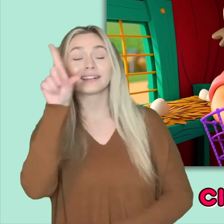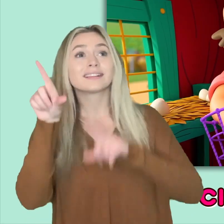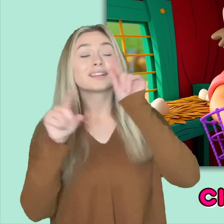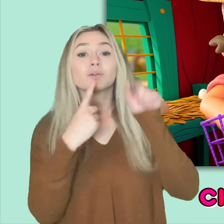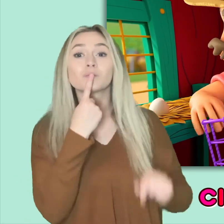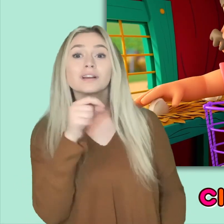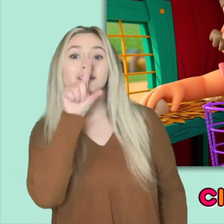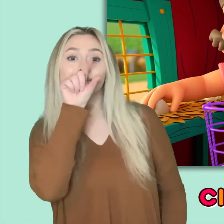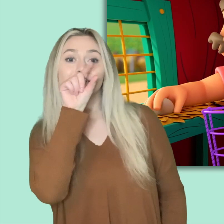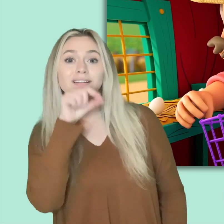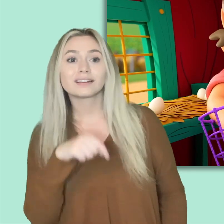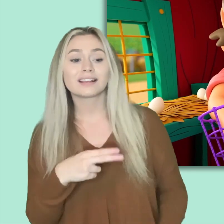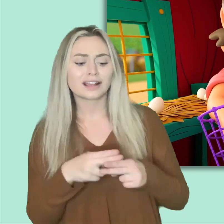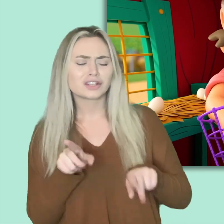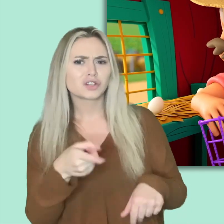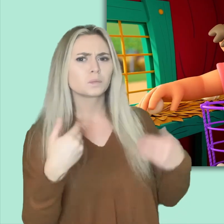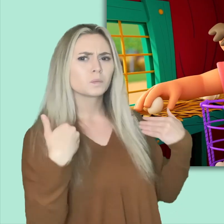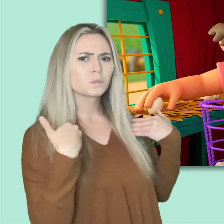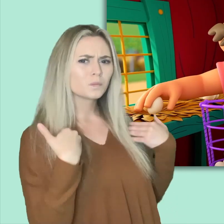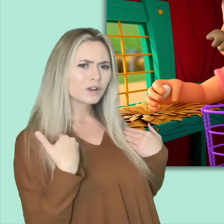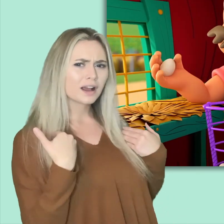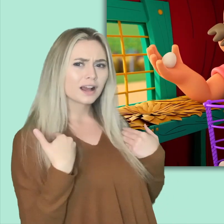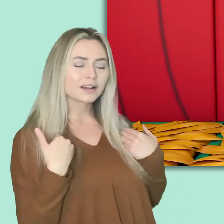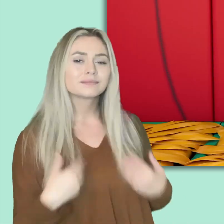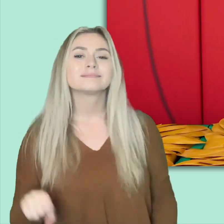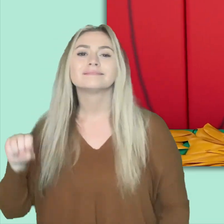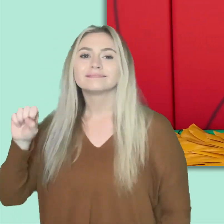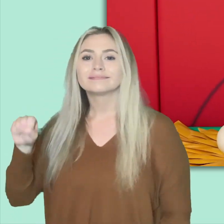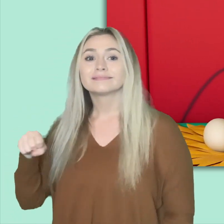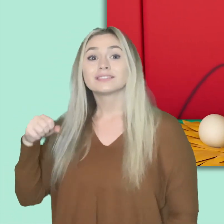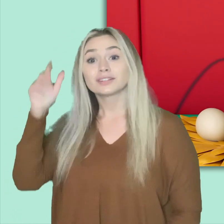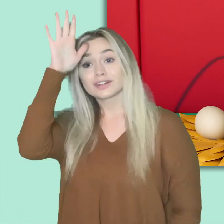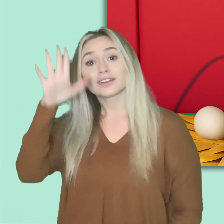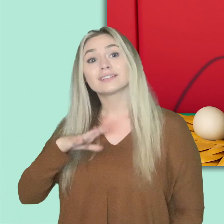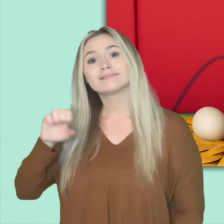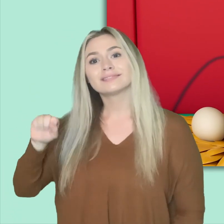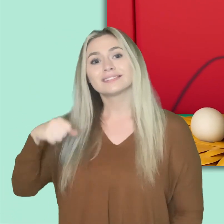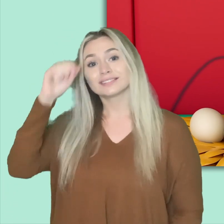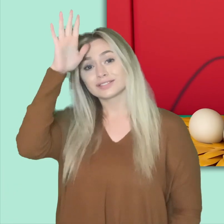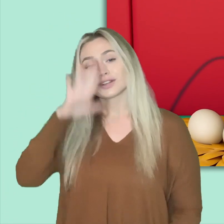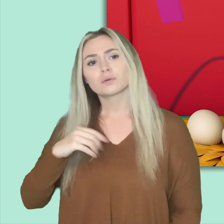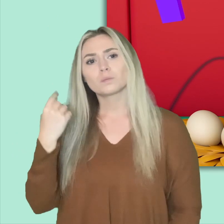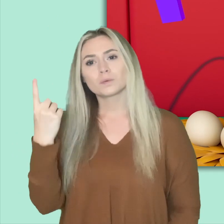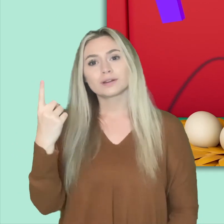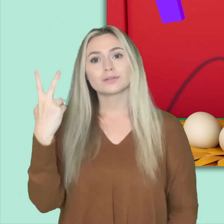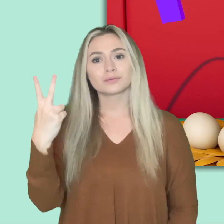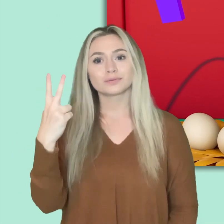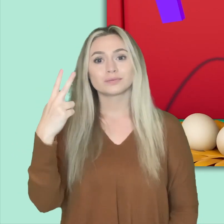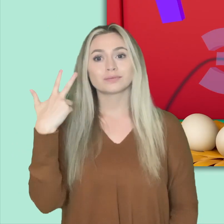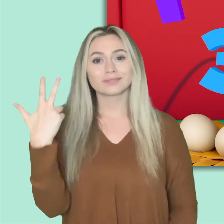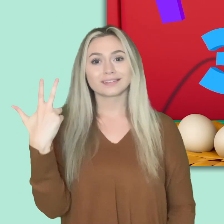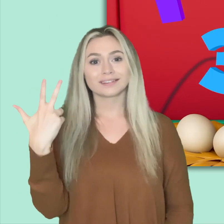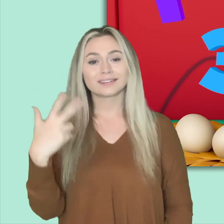Cluck, cluck, red chicken, Have you any eggs? Yes, sir, yes, sir, One,